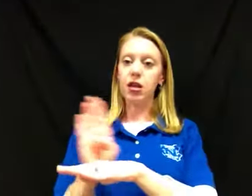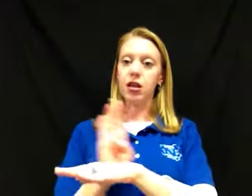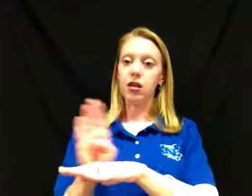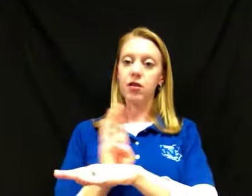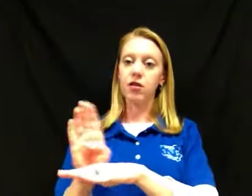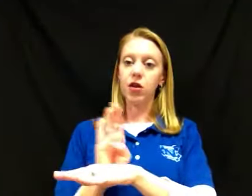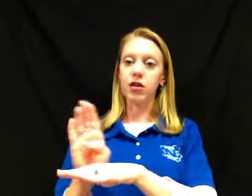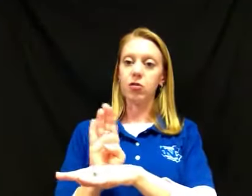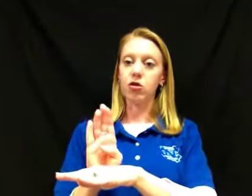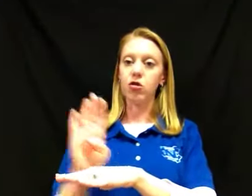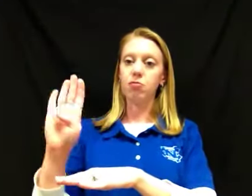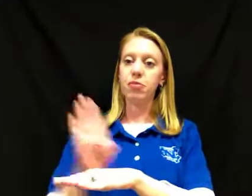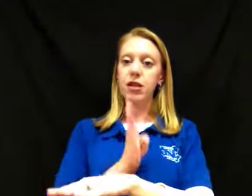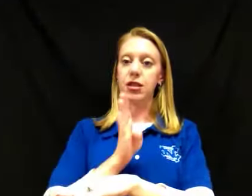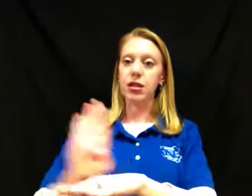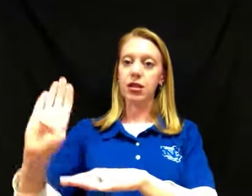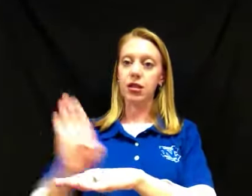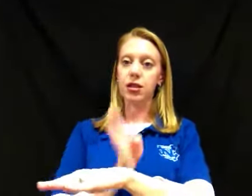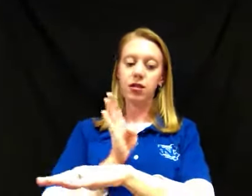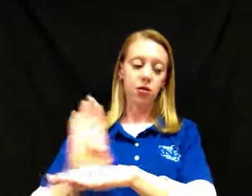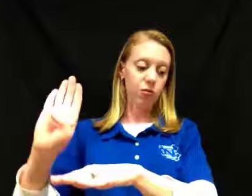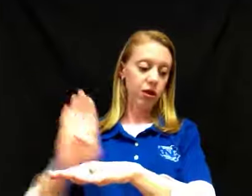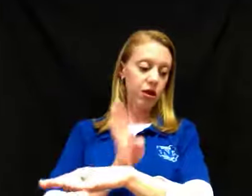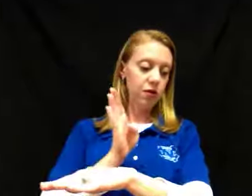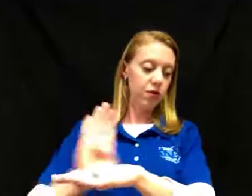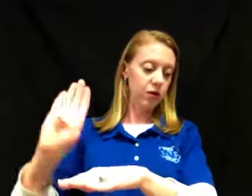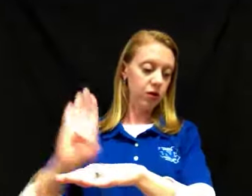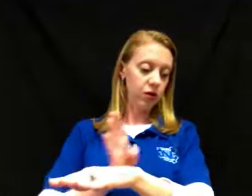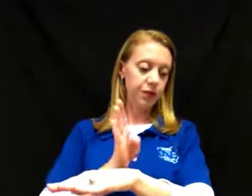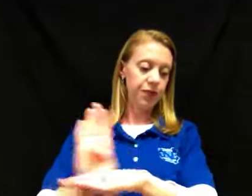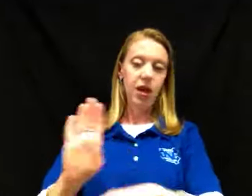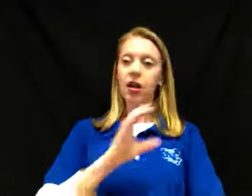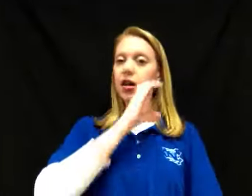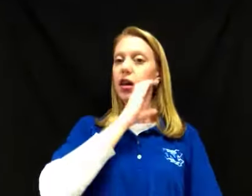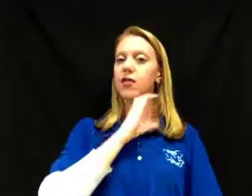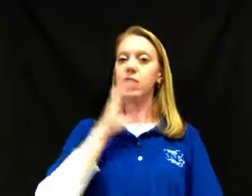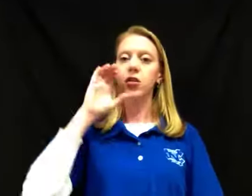Busy, very similar to business, so be careful. Cafeteria,